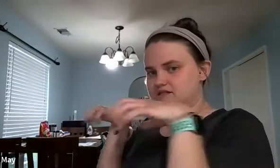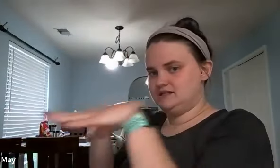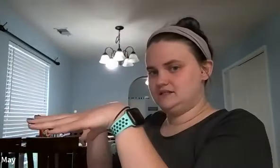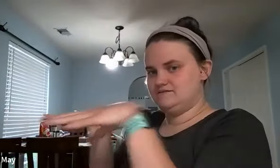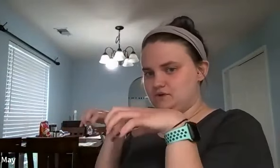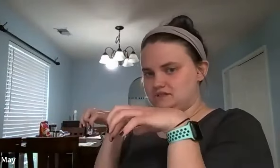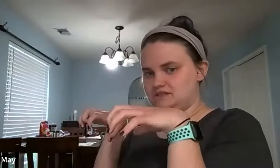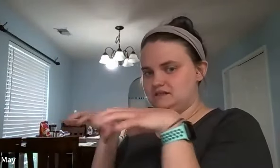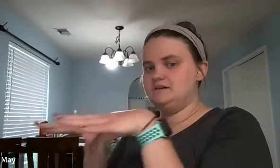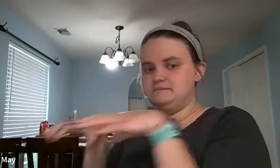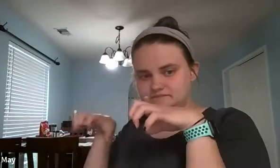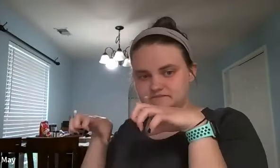Frozen, frozen. Mm-hmm.